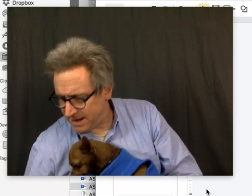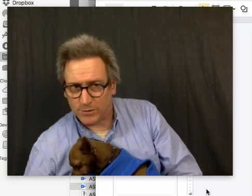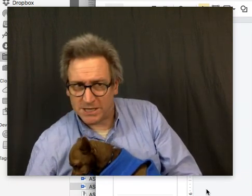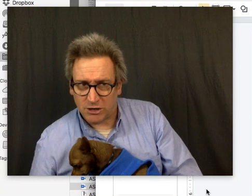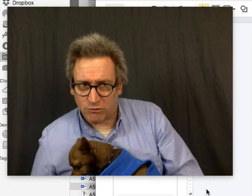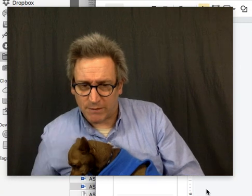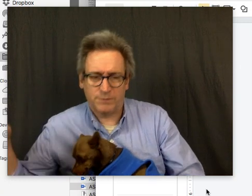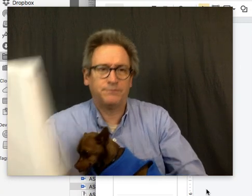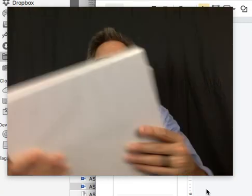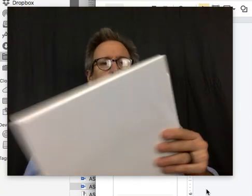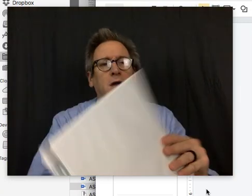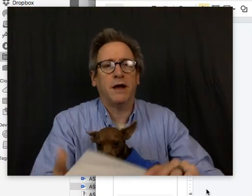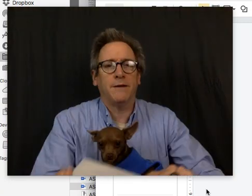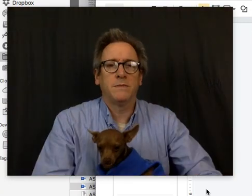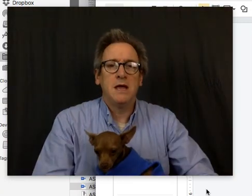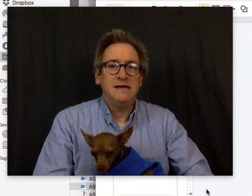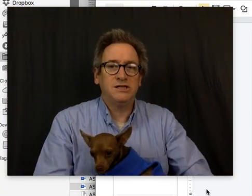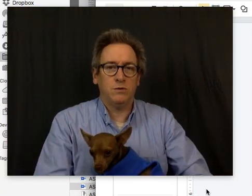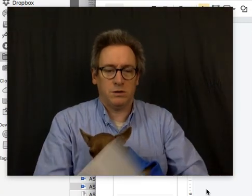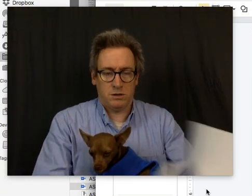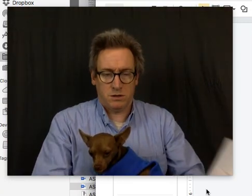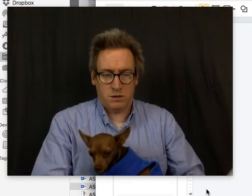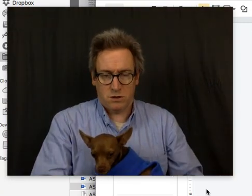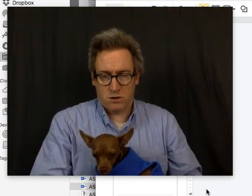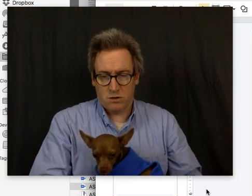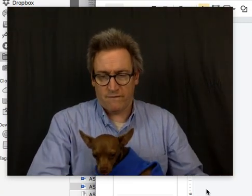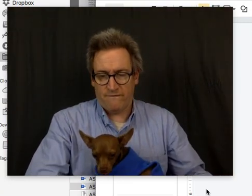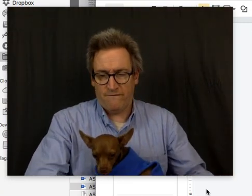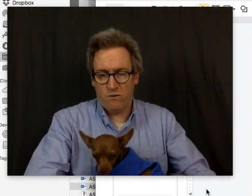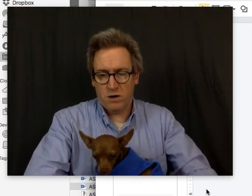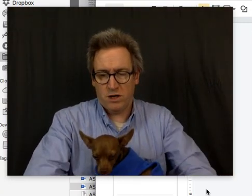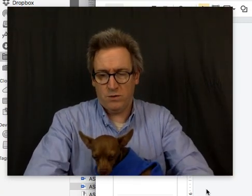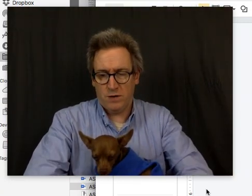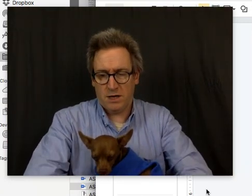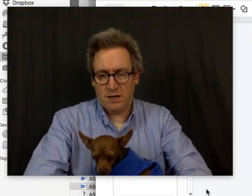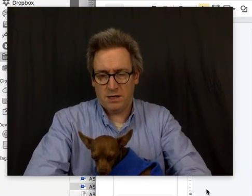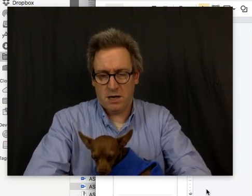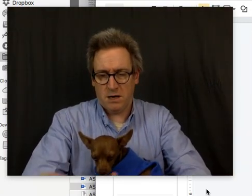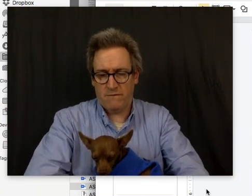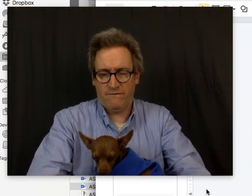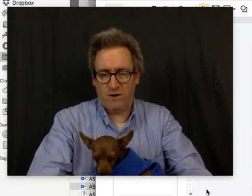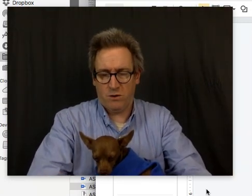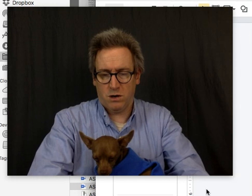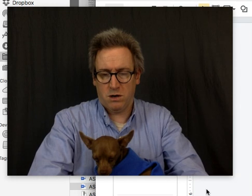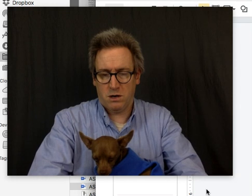I have to reach down and grab the book. Okay, so for unit 10,